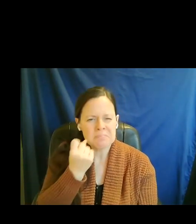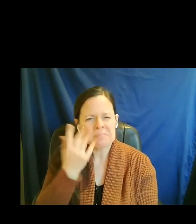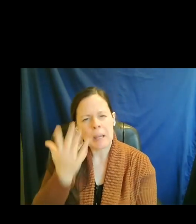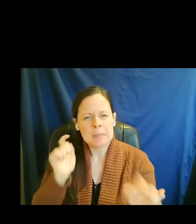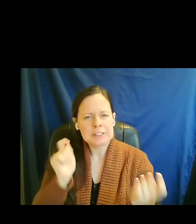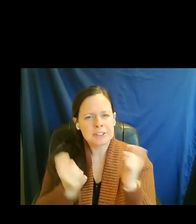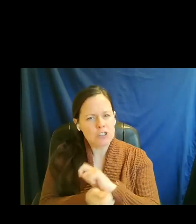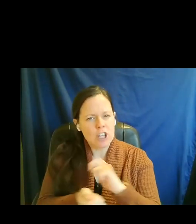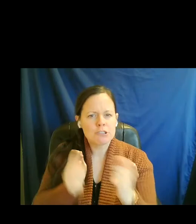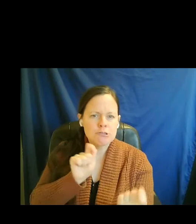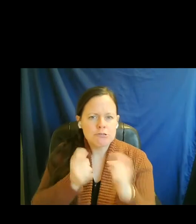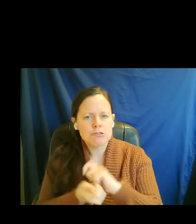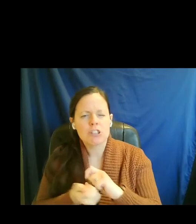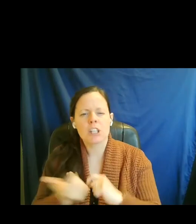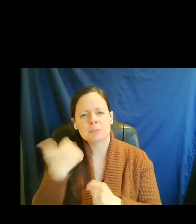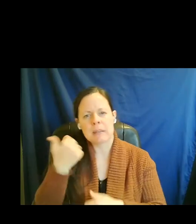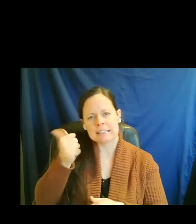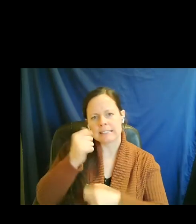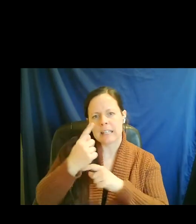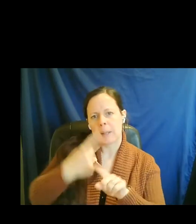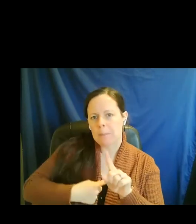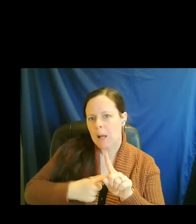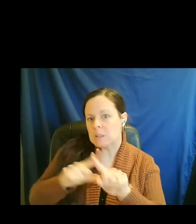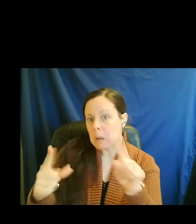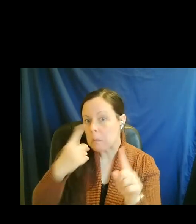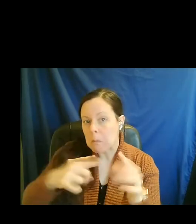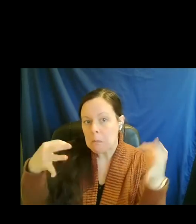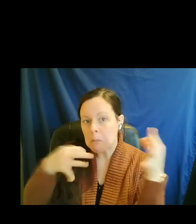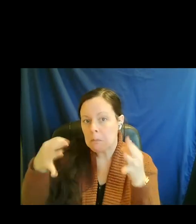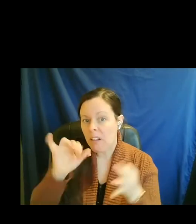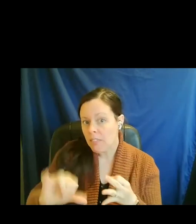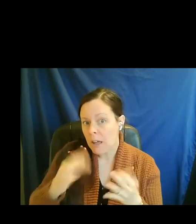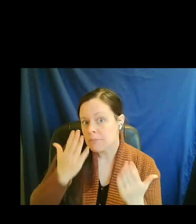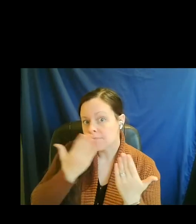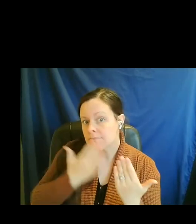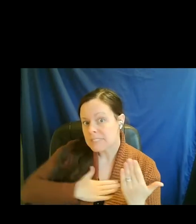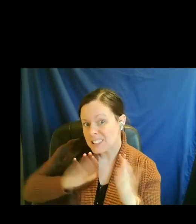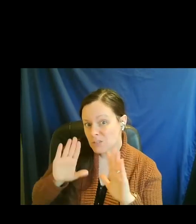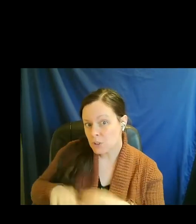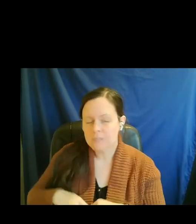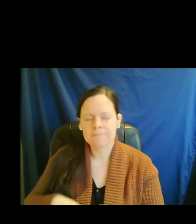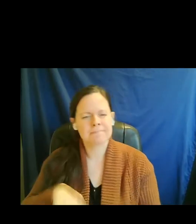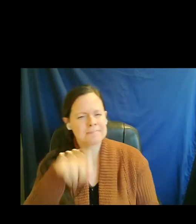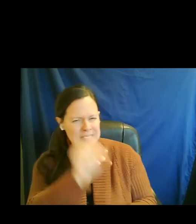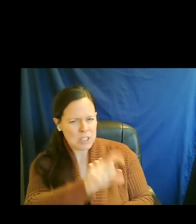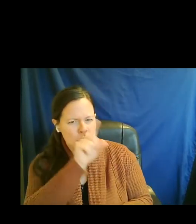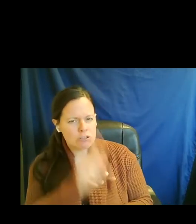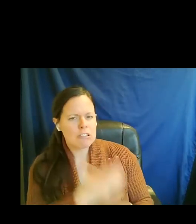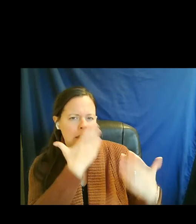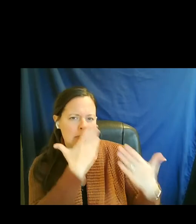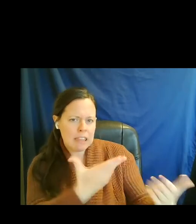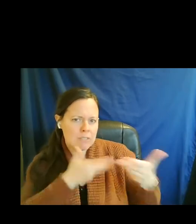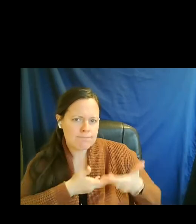10 months with what you've been doing. But if you can give us some insight into that, that would be great. Yeah, you bet. Thanks for having me. Thanks to